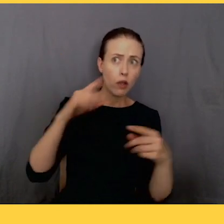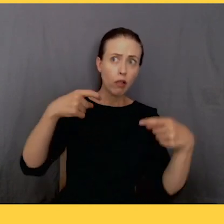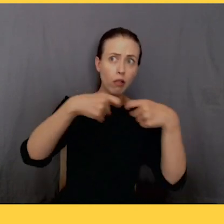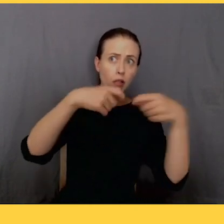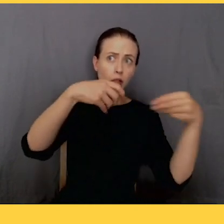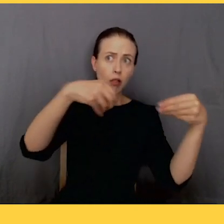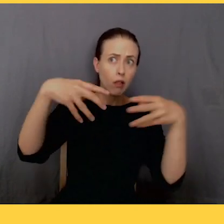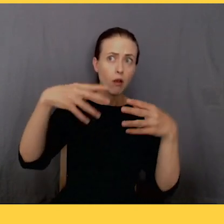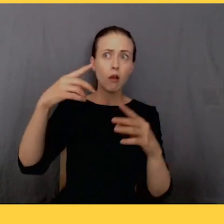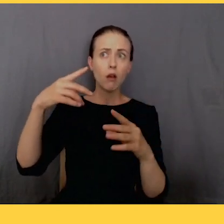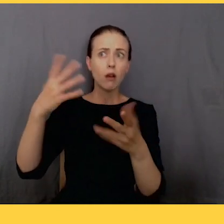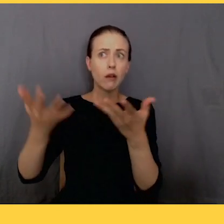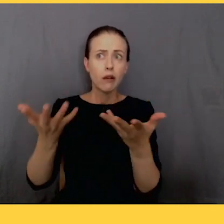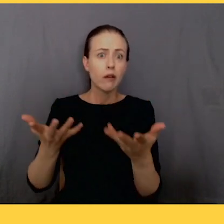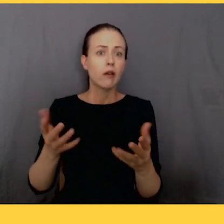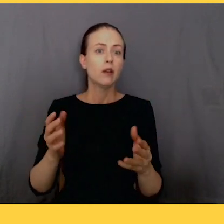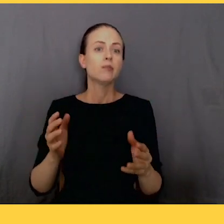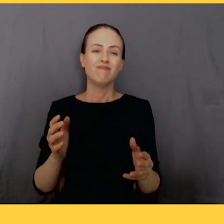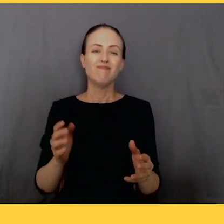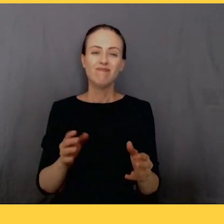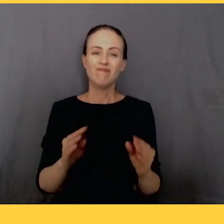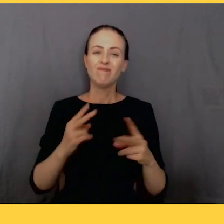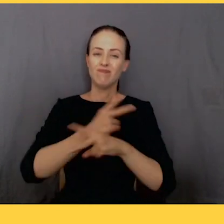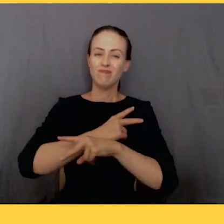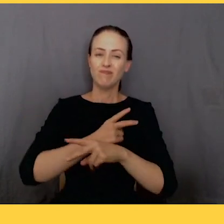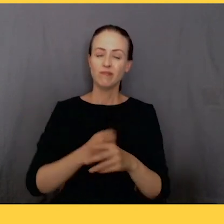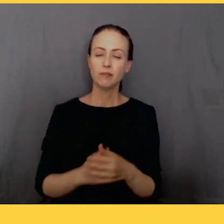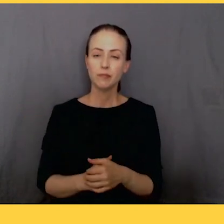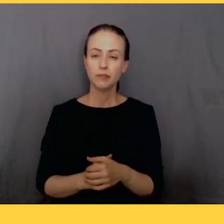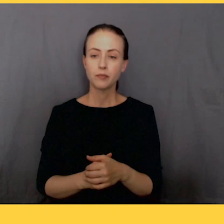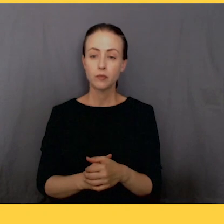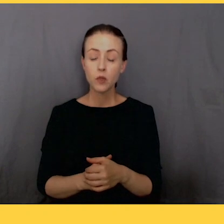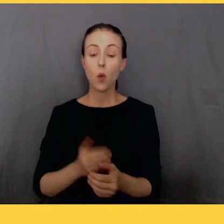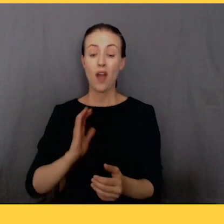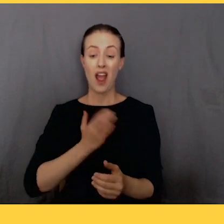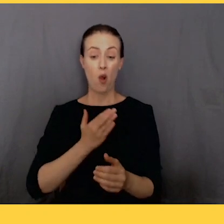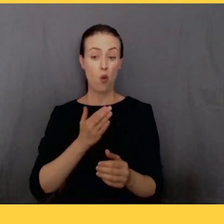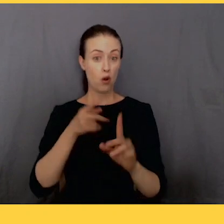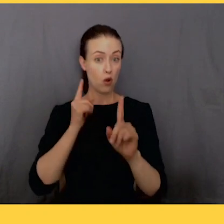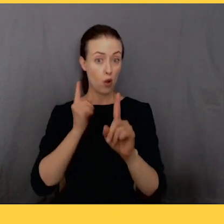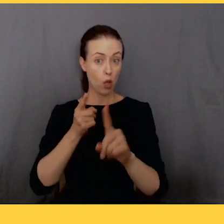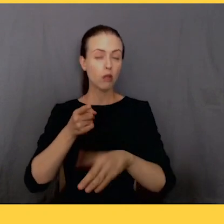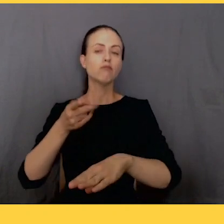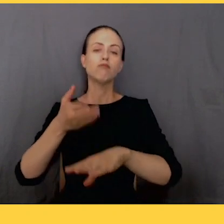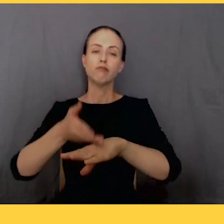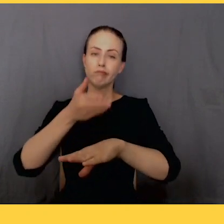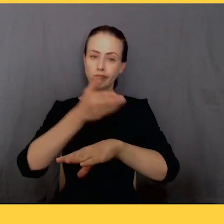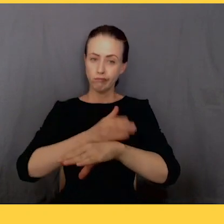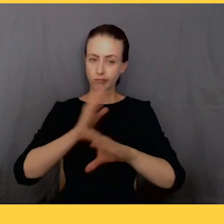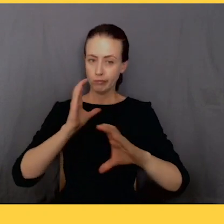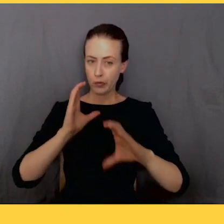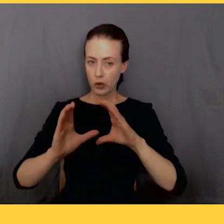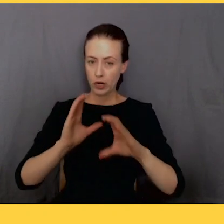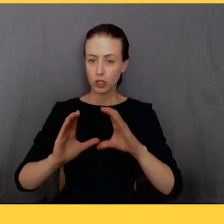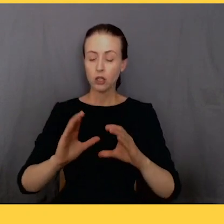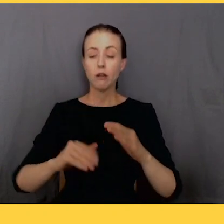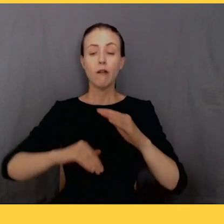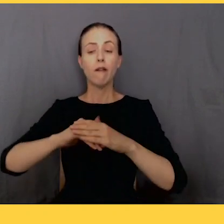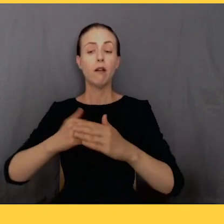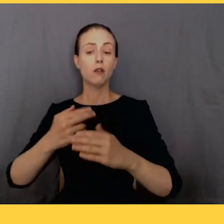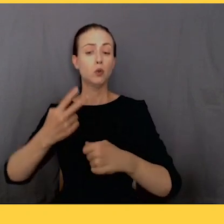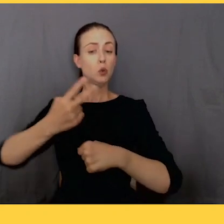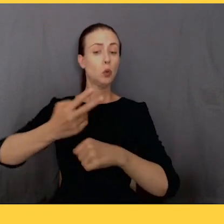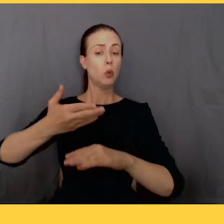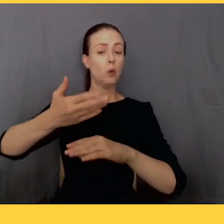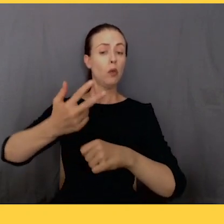situational awareness about the events that are occurring as early as 2 to 3 days in advance, and then when